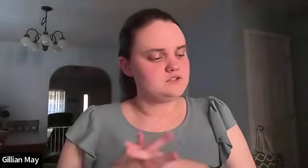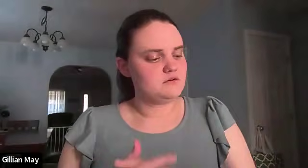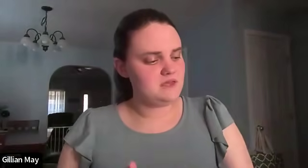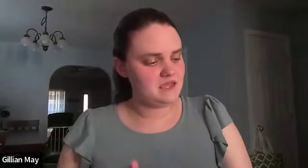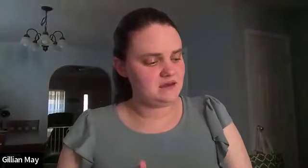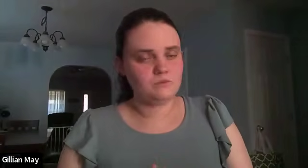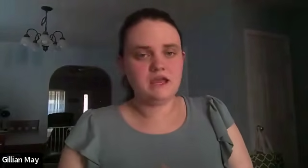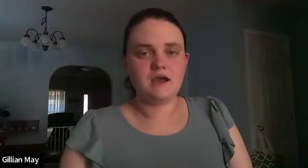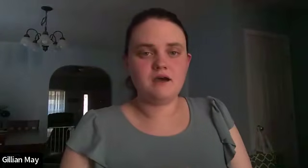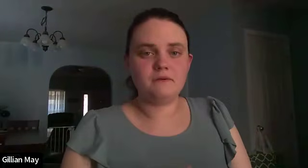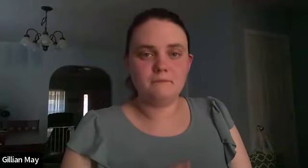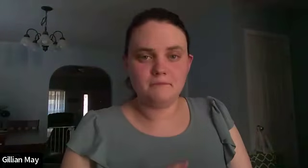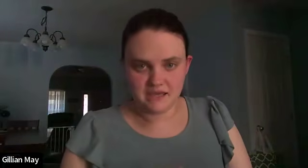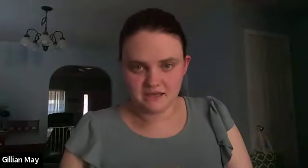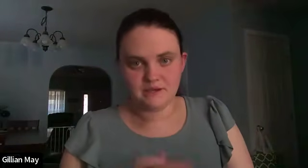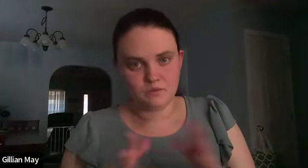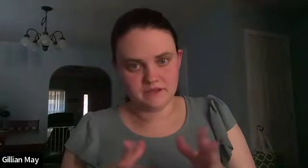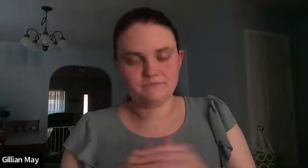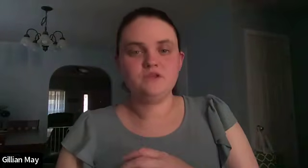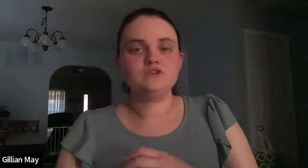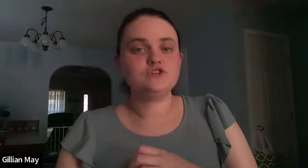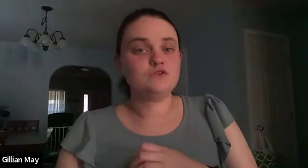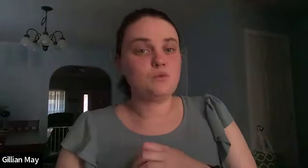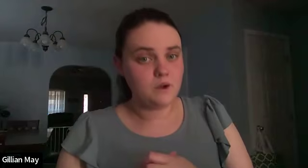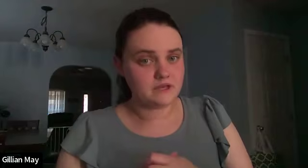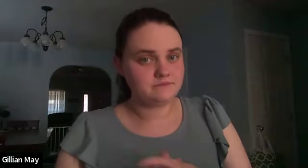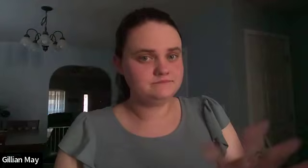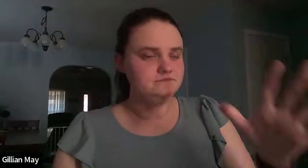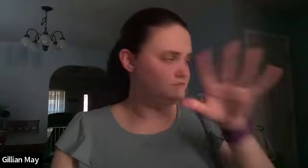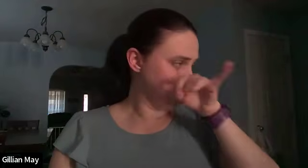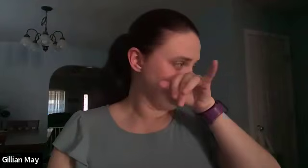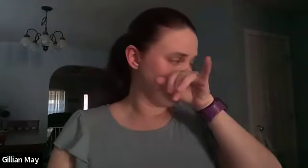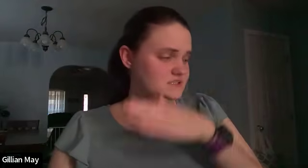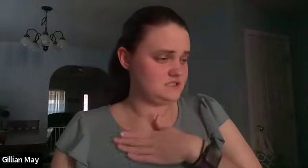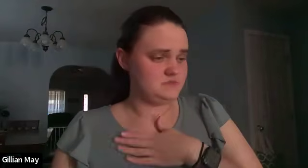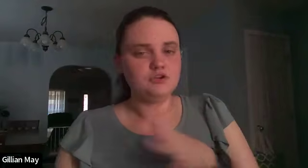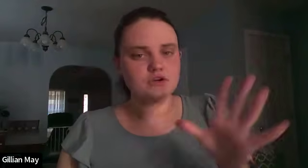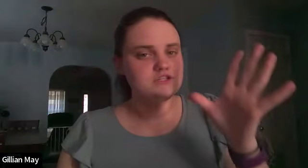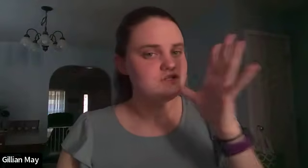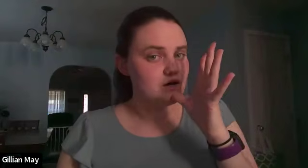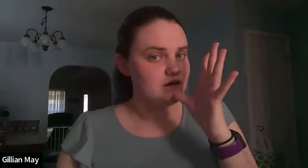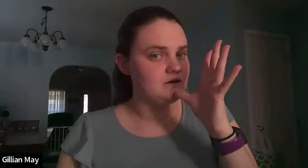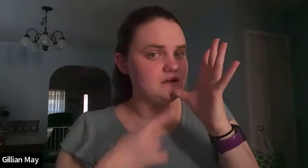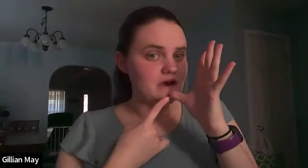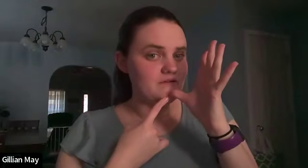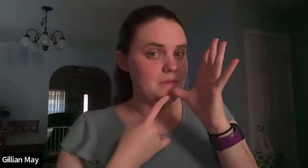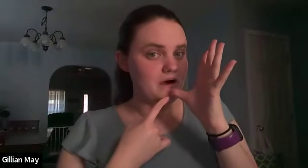So then we have man and woman. So for woman, excuse me, you're going to start here like we have our